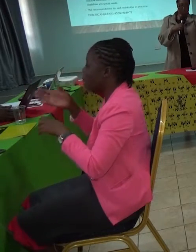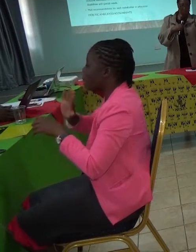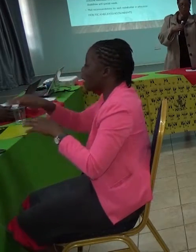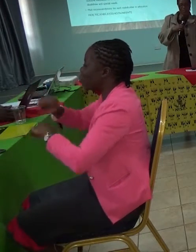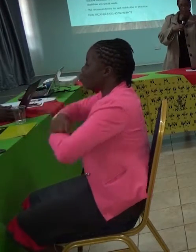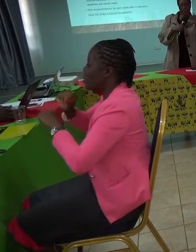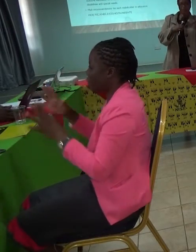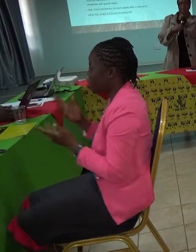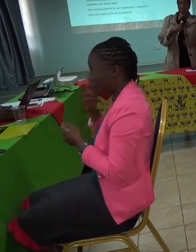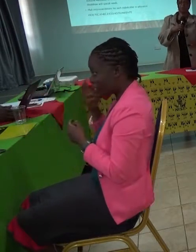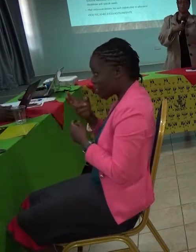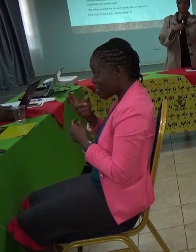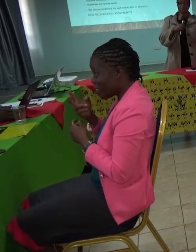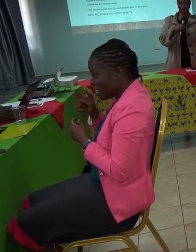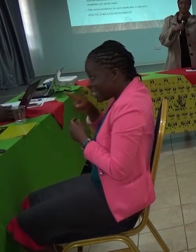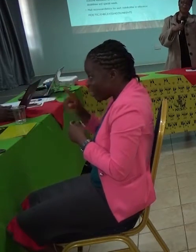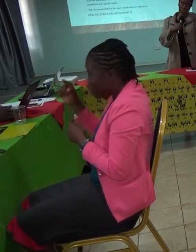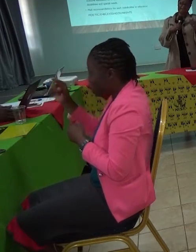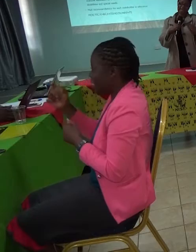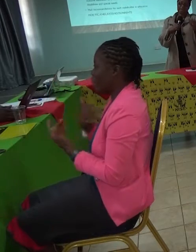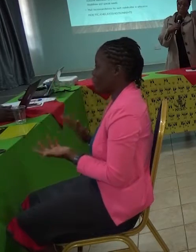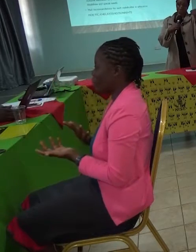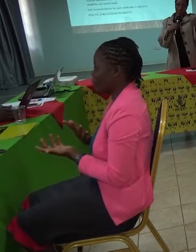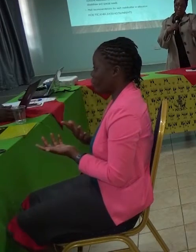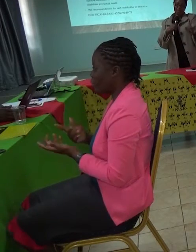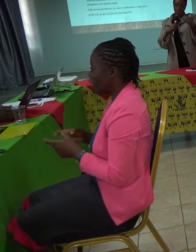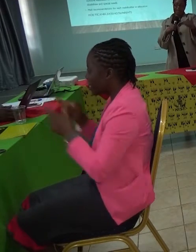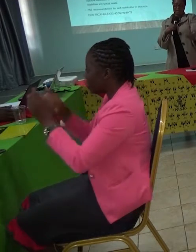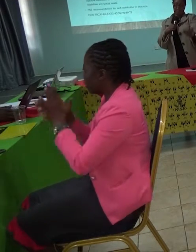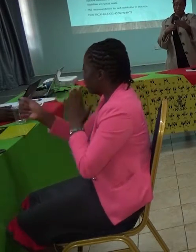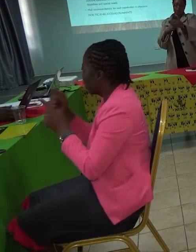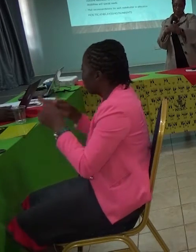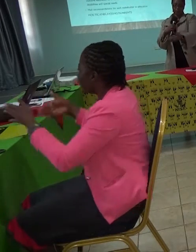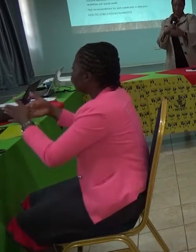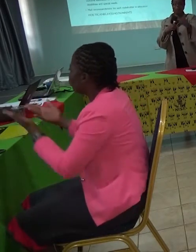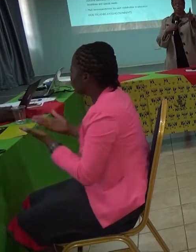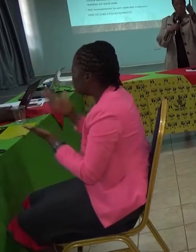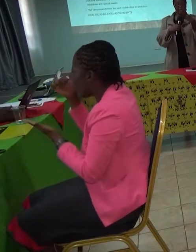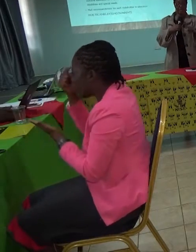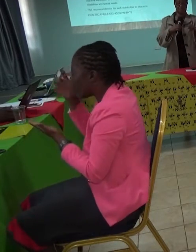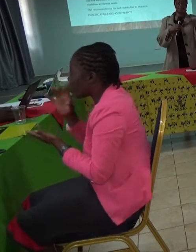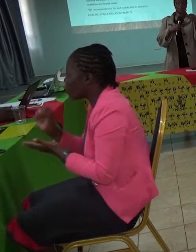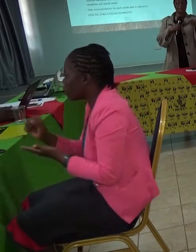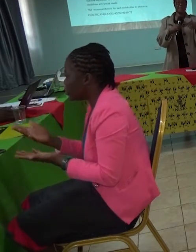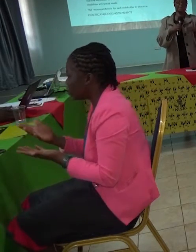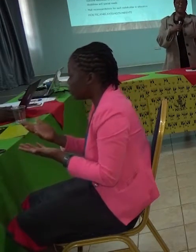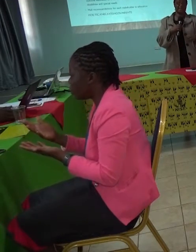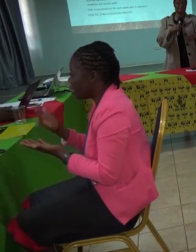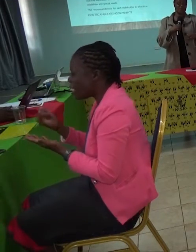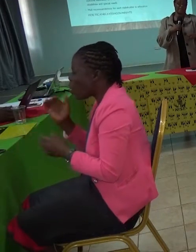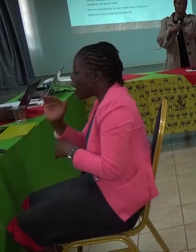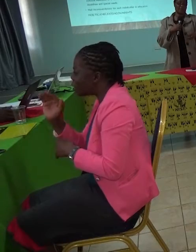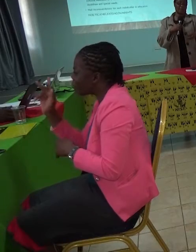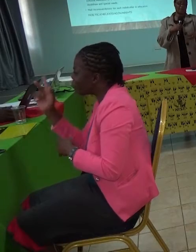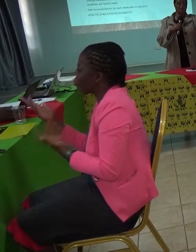So those are the kind of discussions we need to have. But we are saying between the age of 3 and 21 in 2017, because data was collected